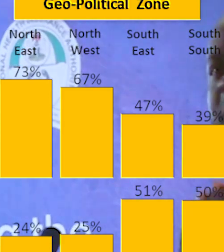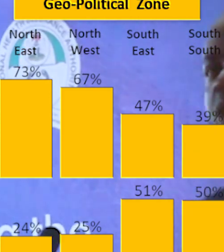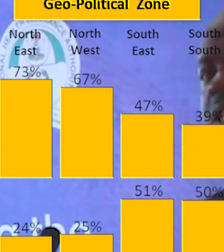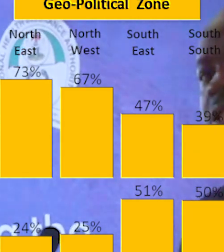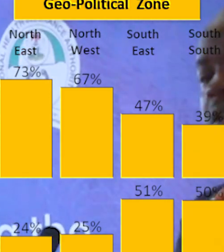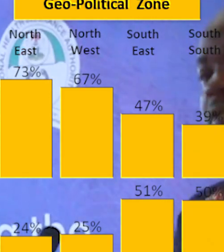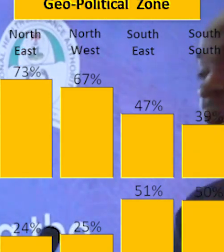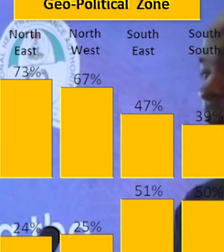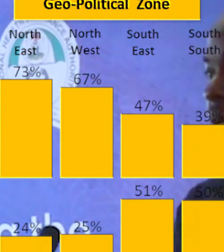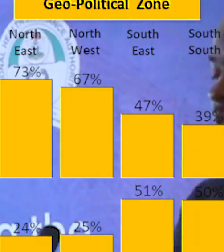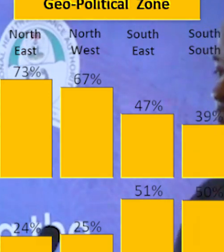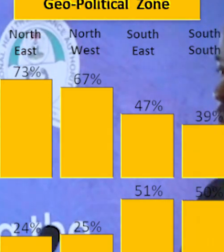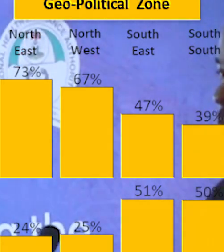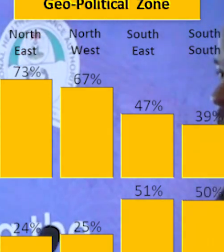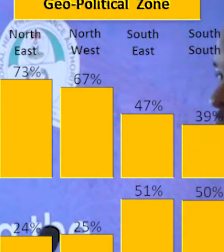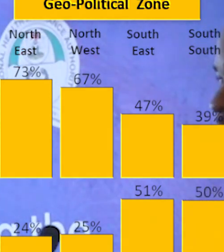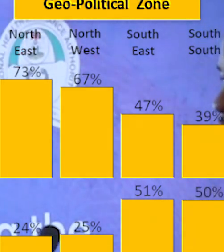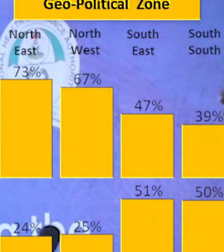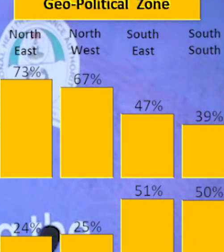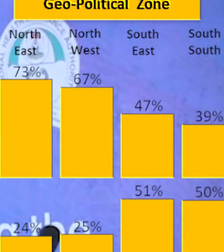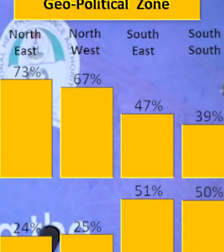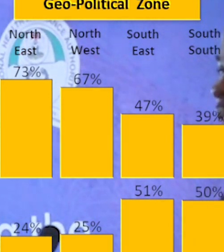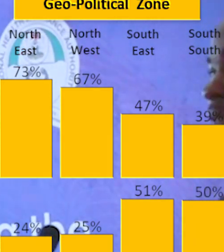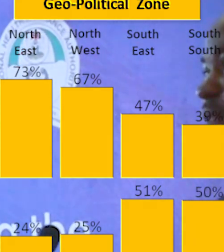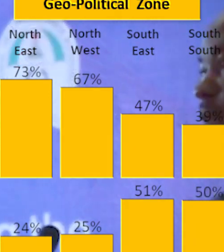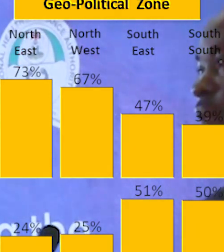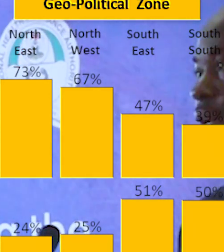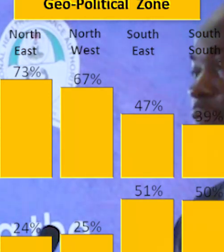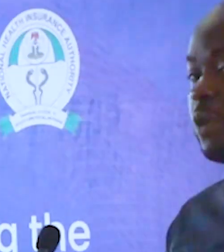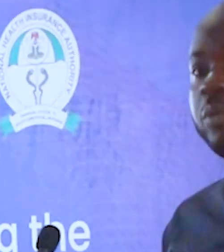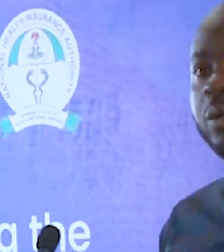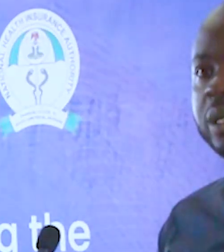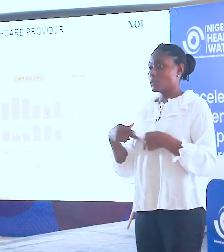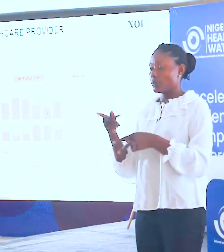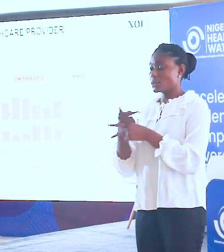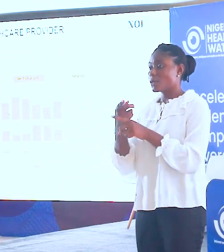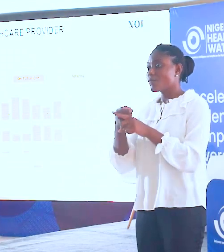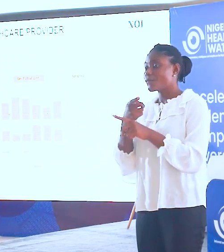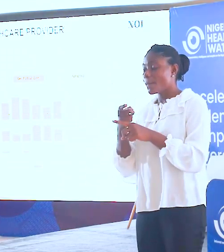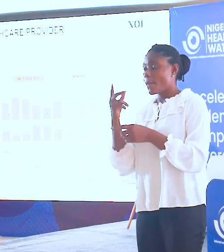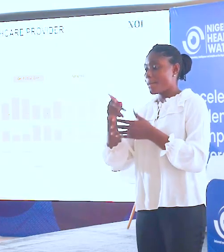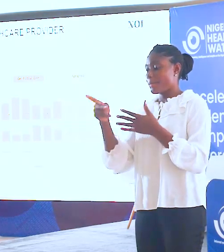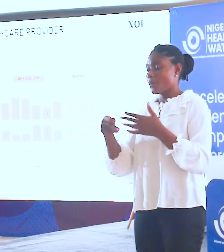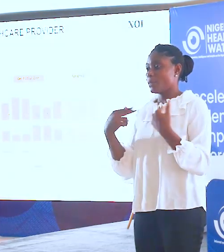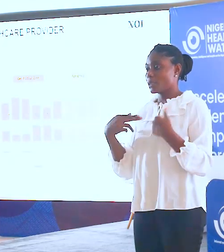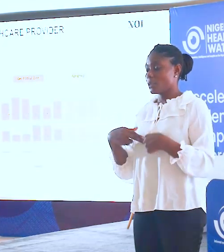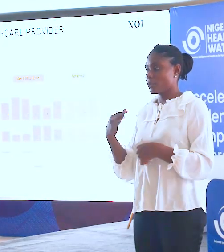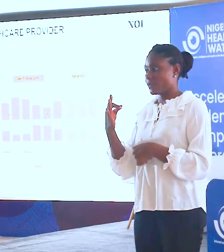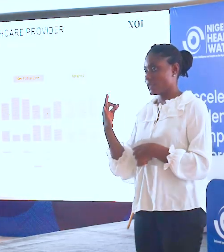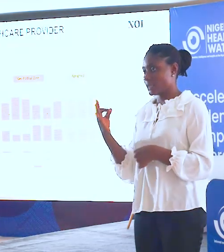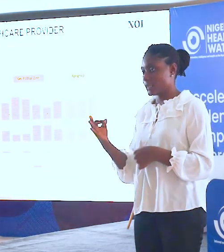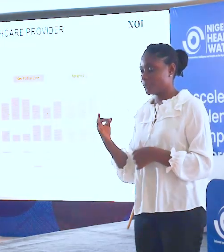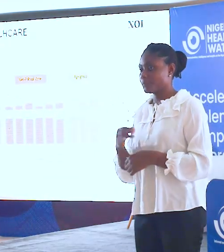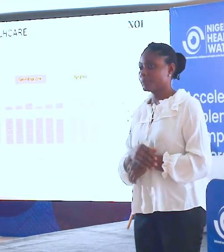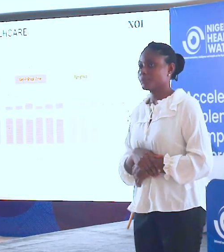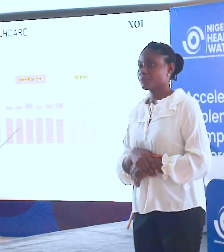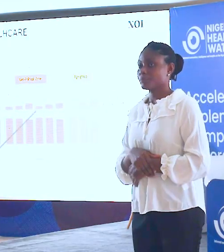South-Southwest, majority of our population still access healthcare from public health facilities. Next